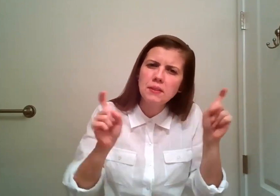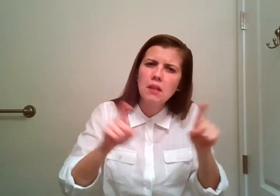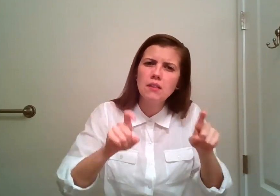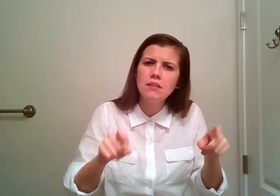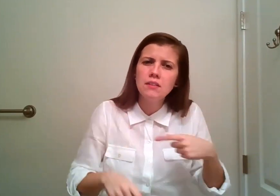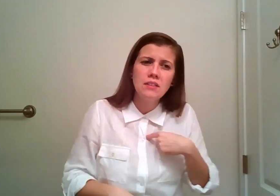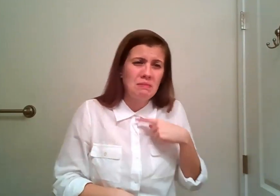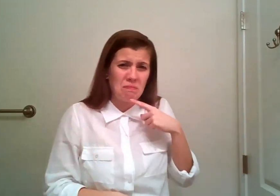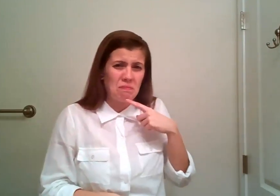it again.